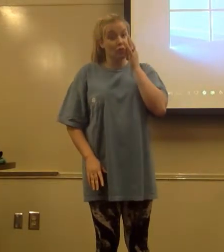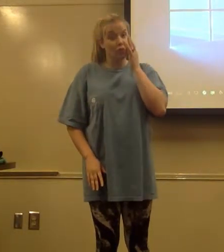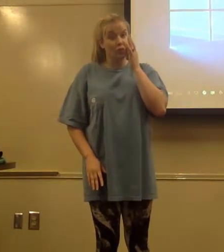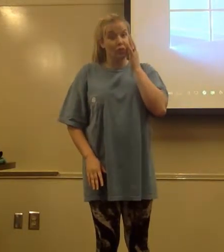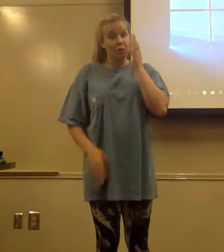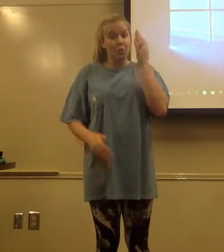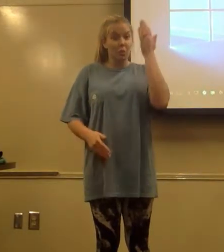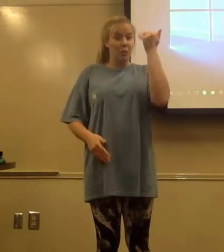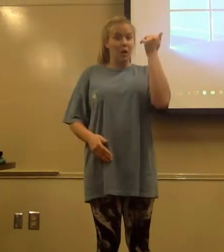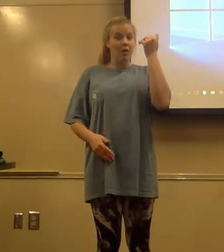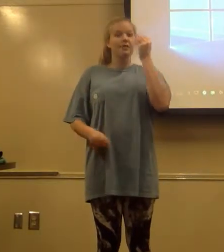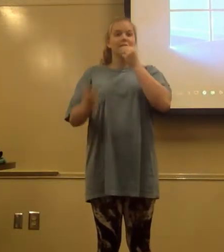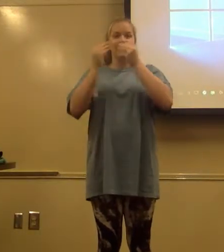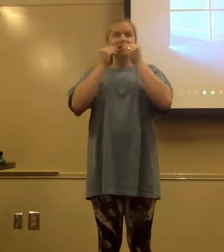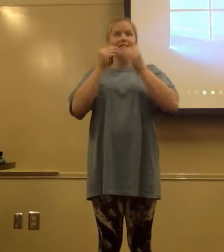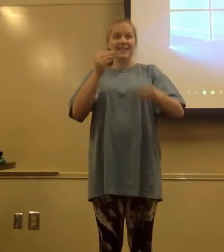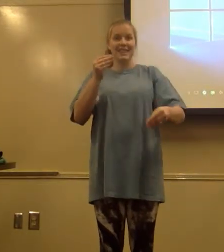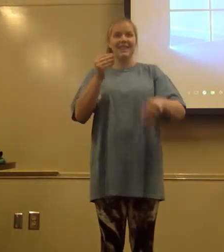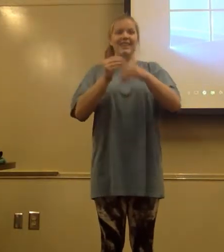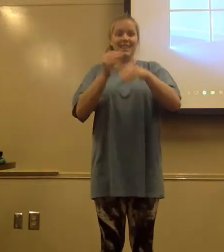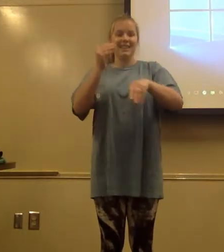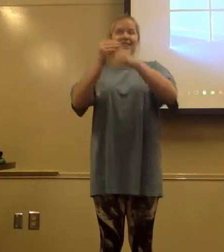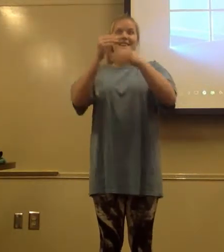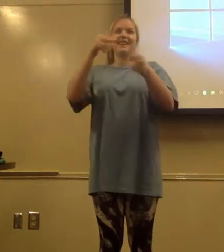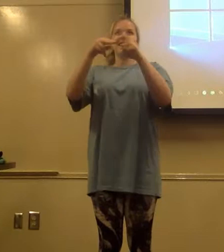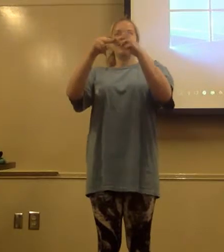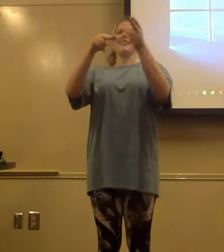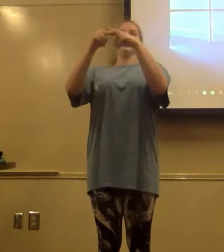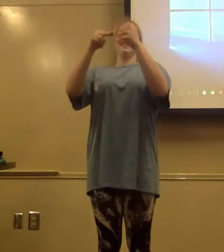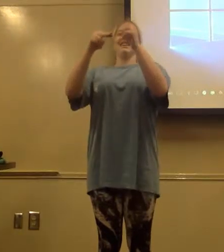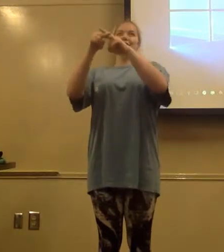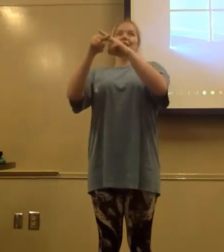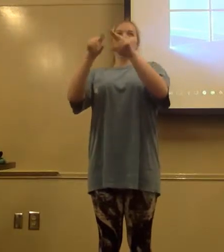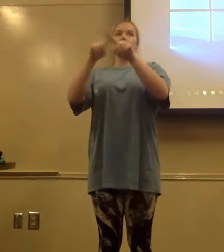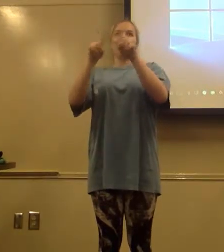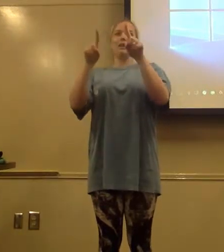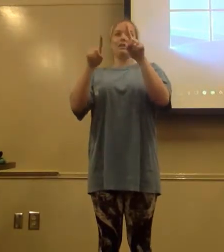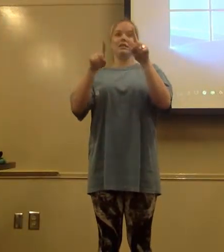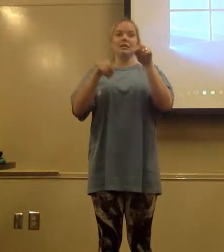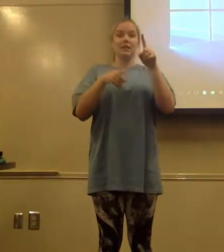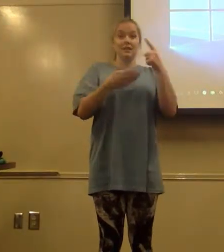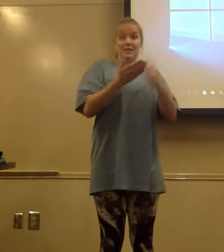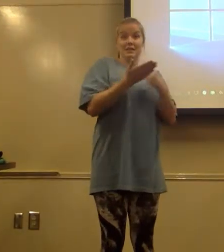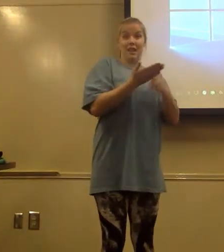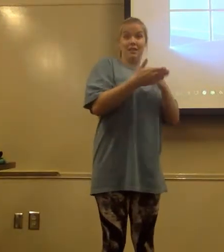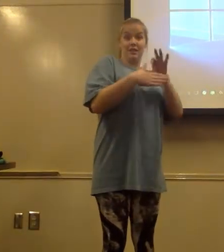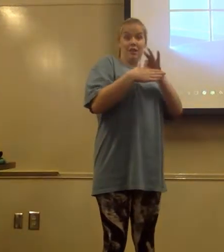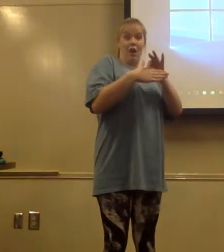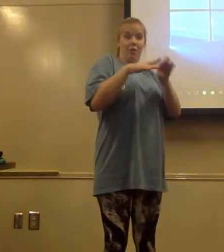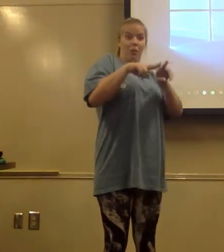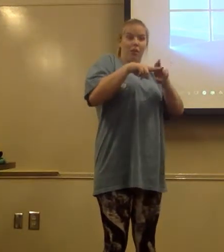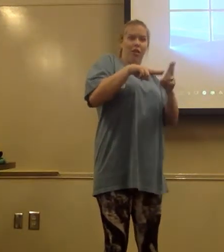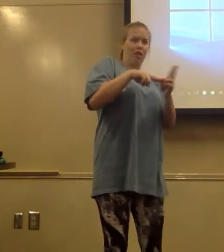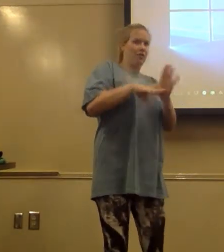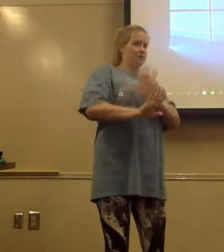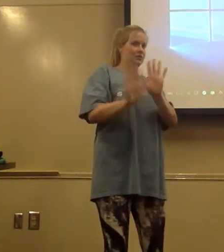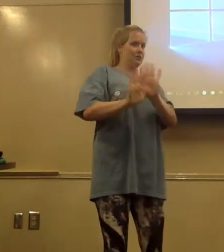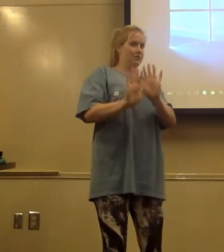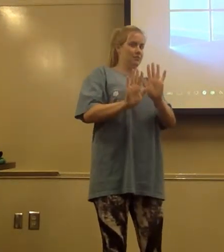more messaging. Everybody's happy. Promote agricultural products and promote health. If they can do it without undermining the profit motive,